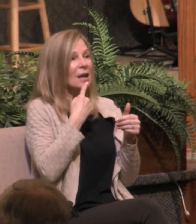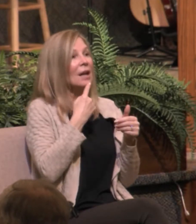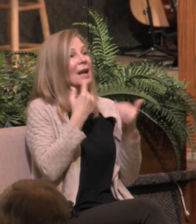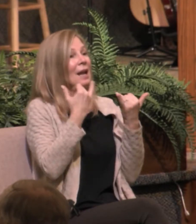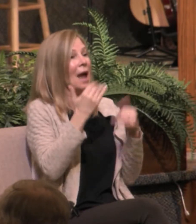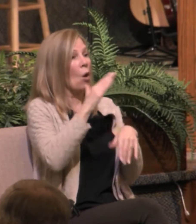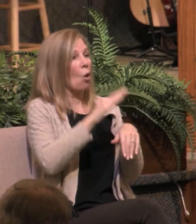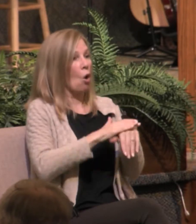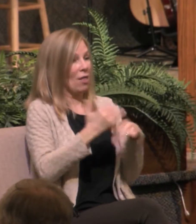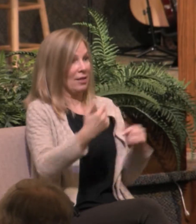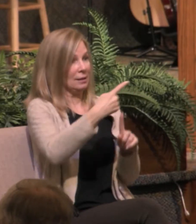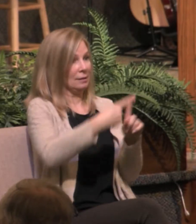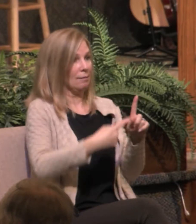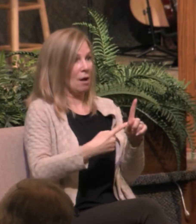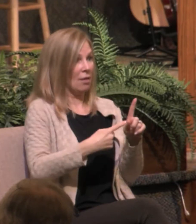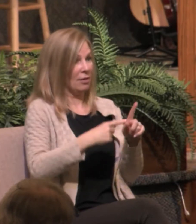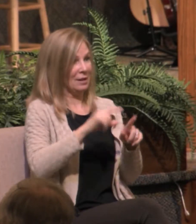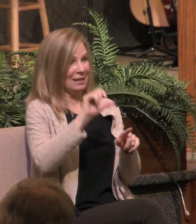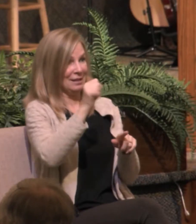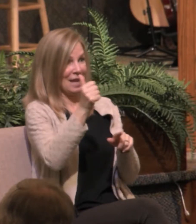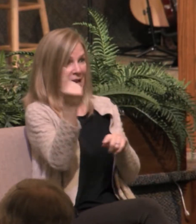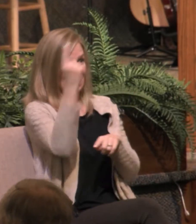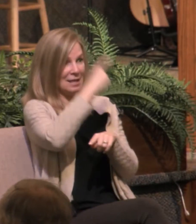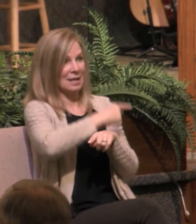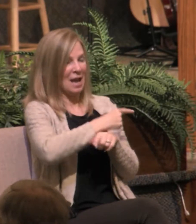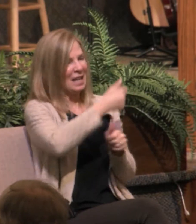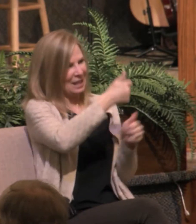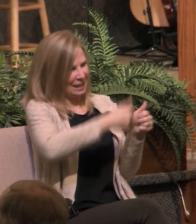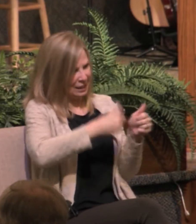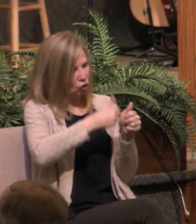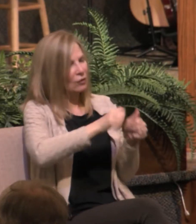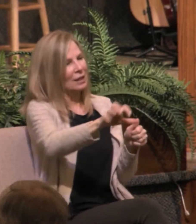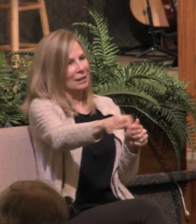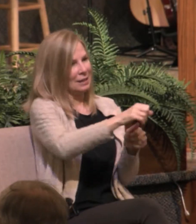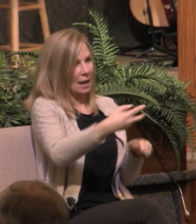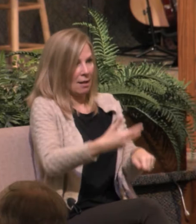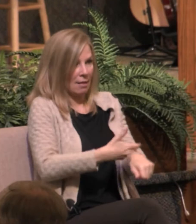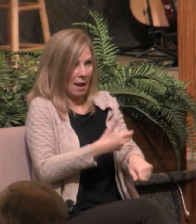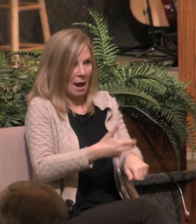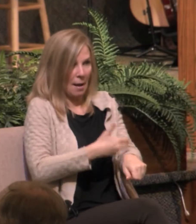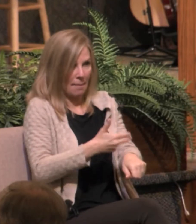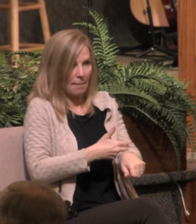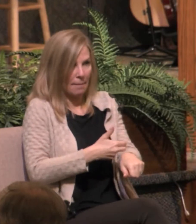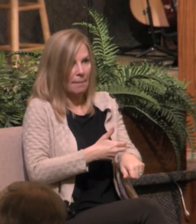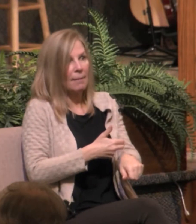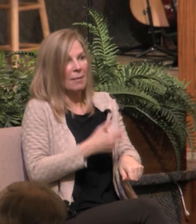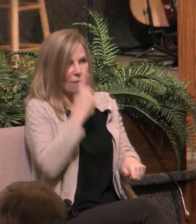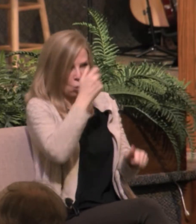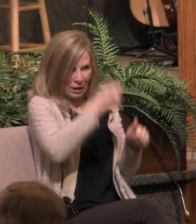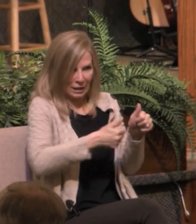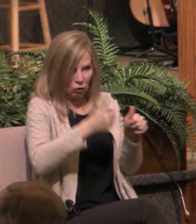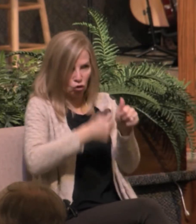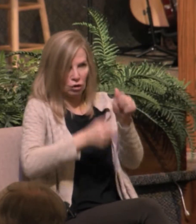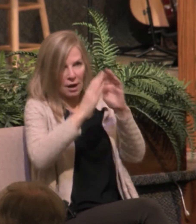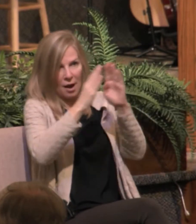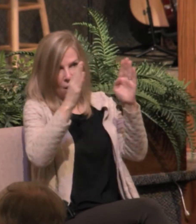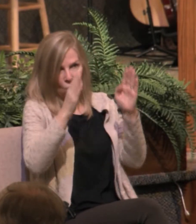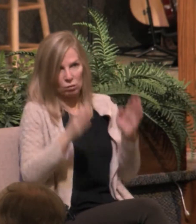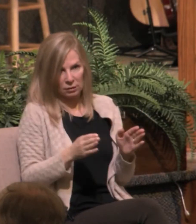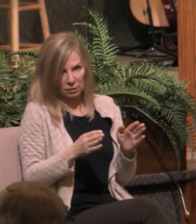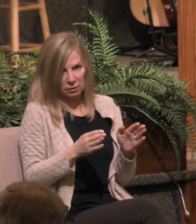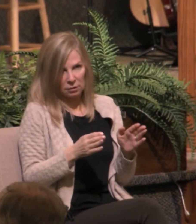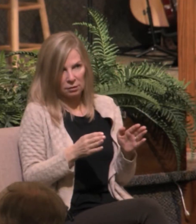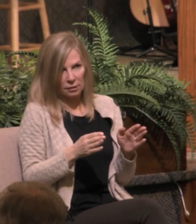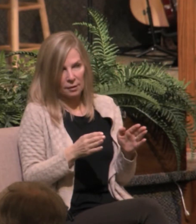the 10th of this month, they are each to take a lamb for themselves according to their father's households, a lamb for each household."